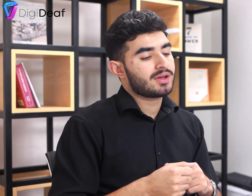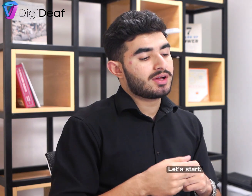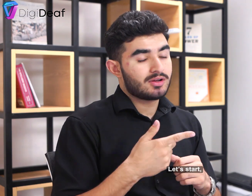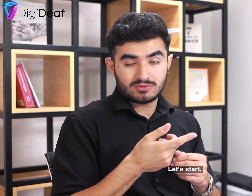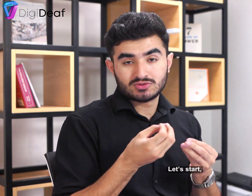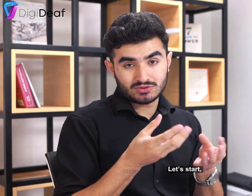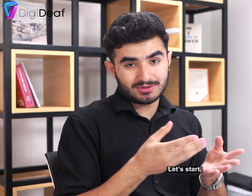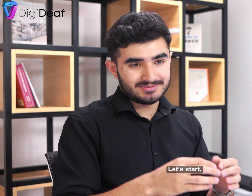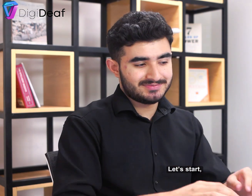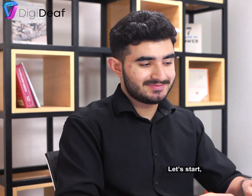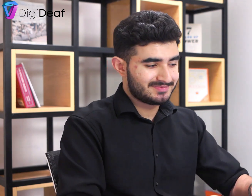Let's start.